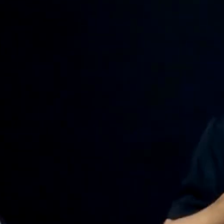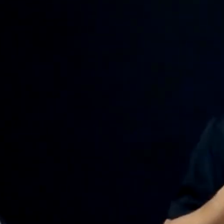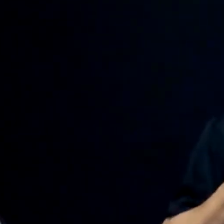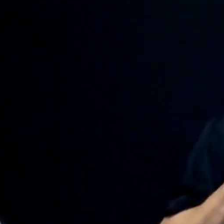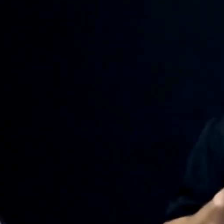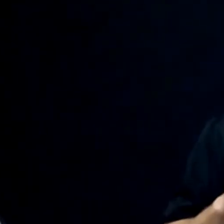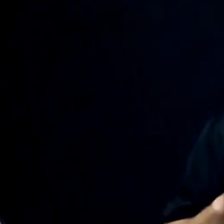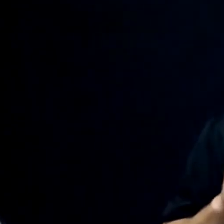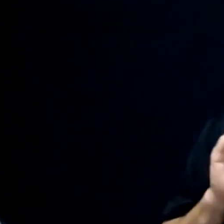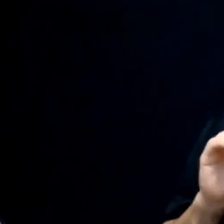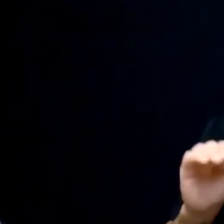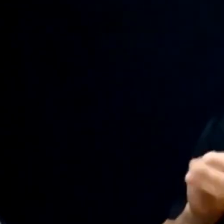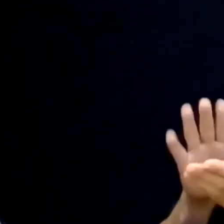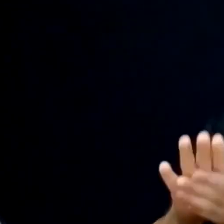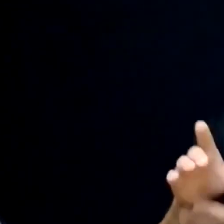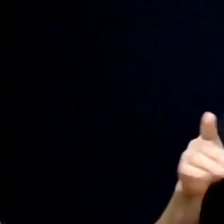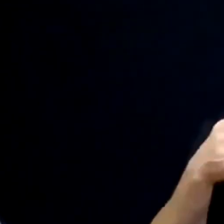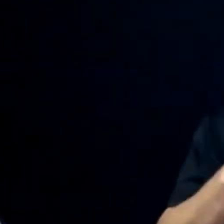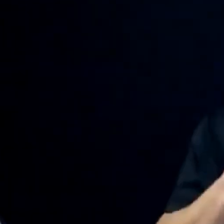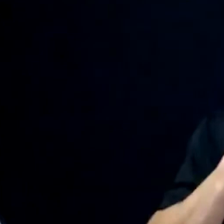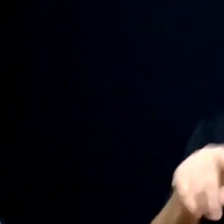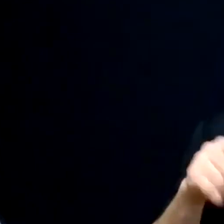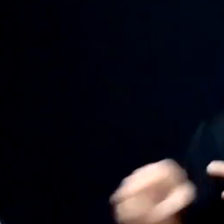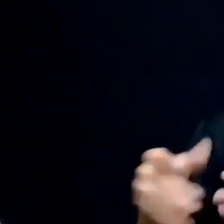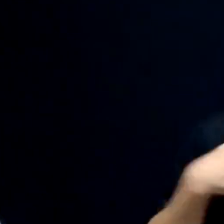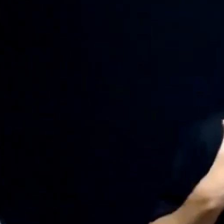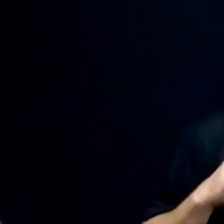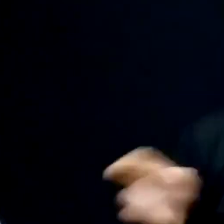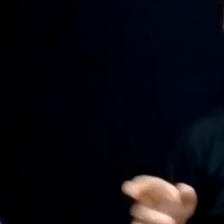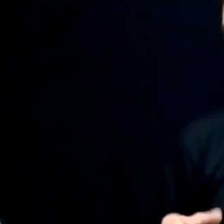whenever you're ready. Okay, thank you so much.